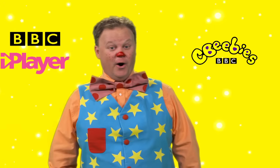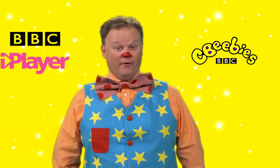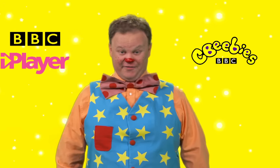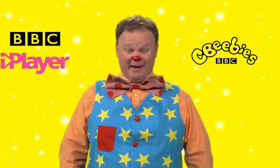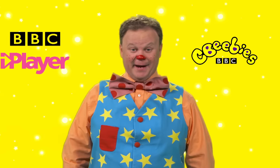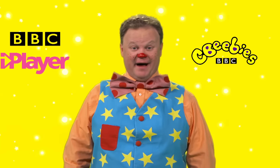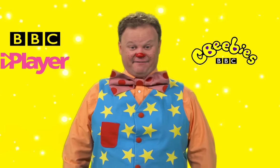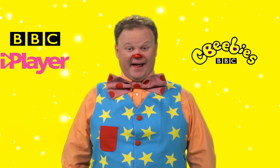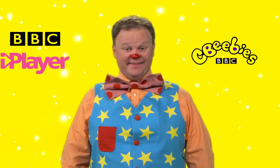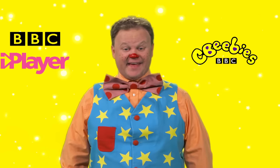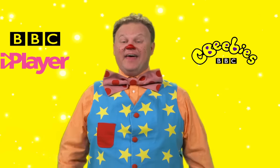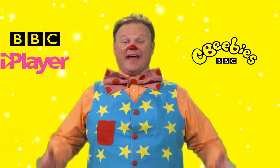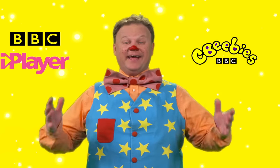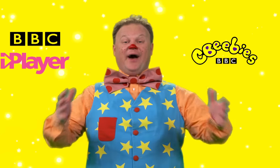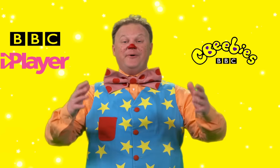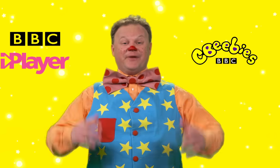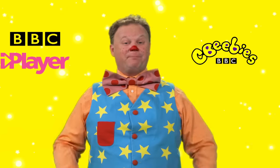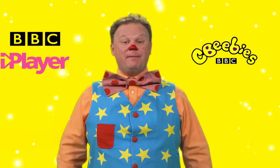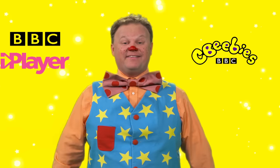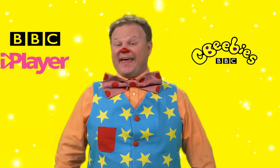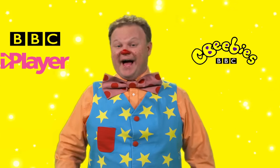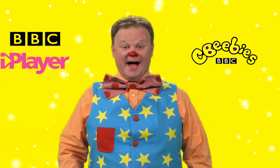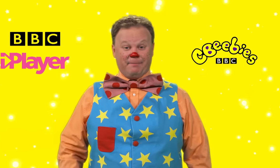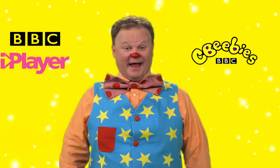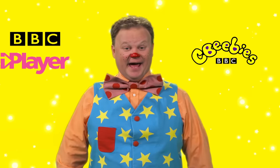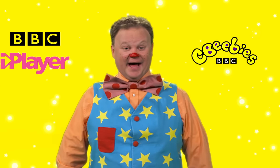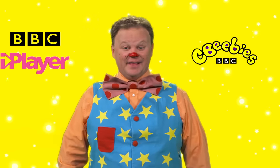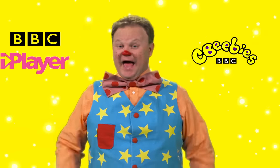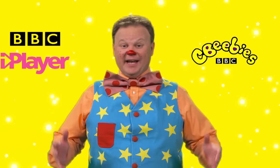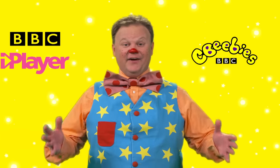more of me and my friends, then go to BBC iPlayer